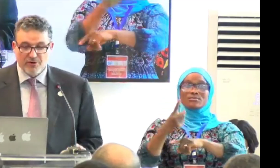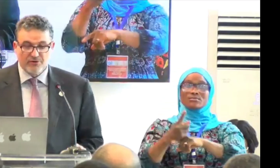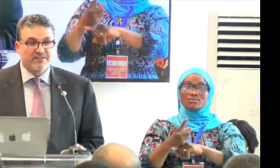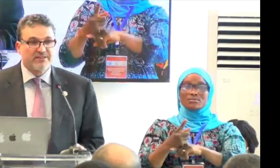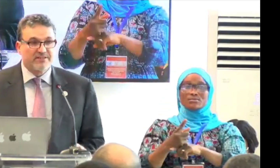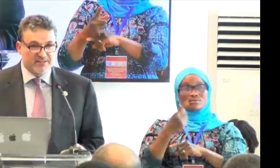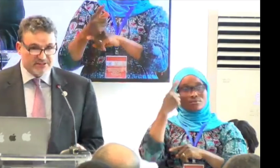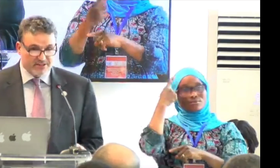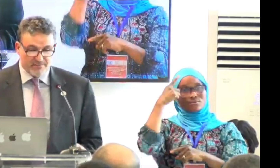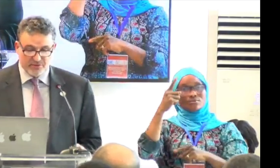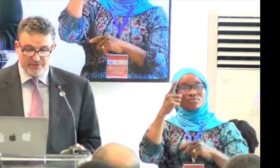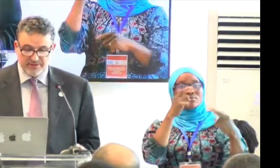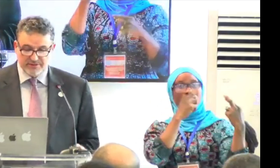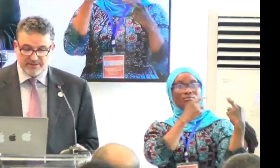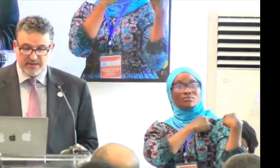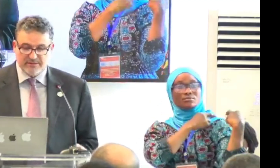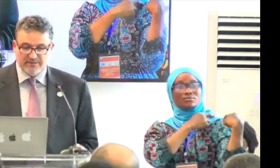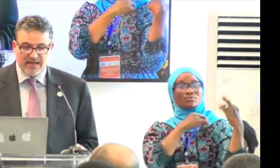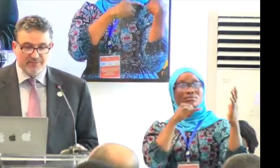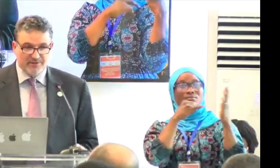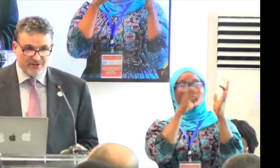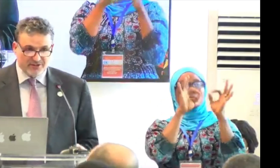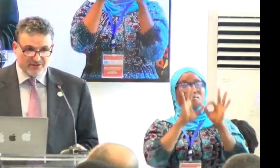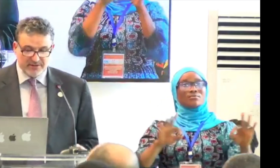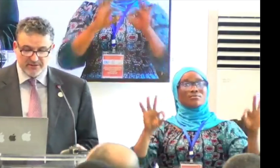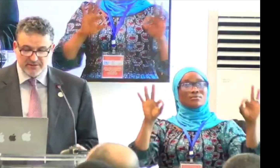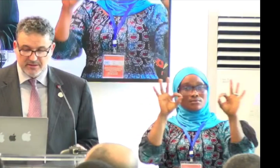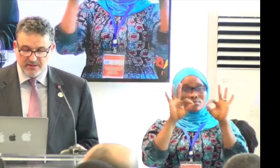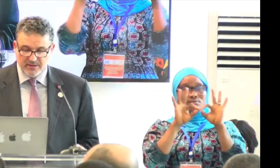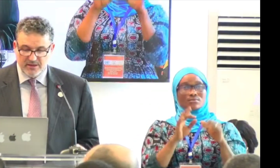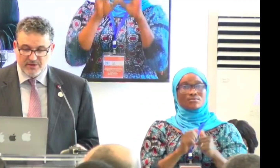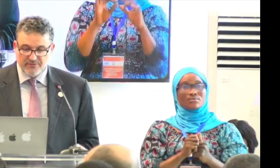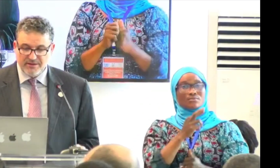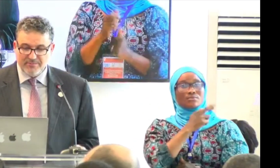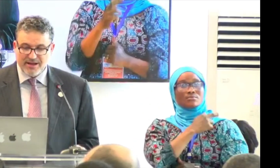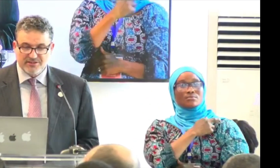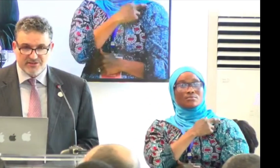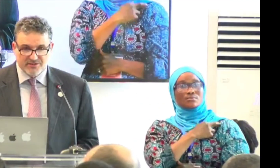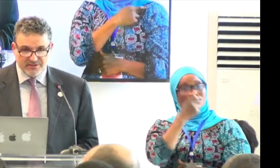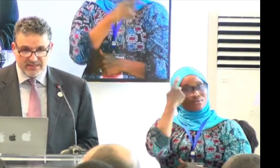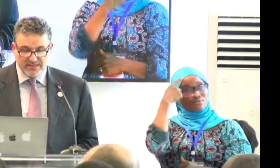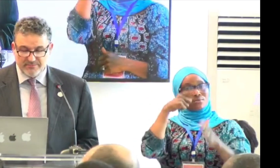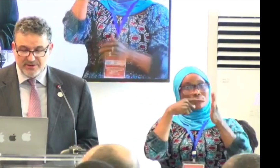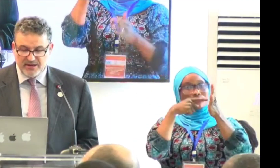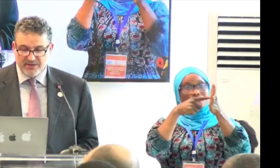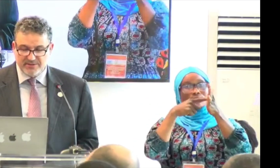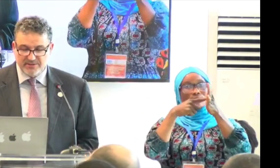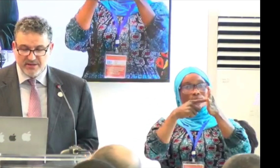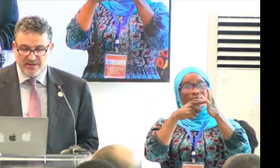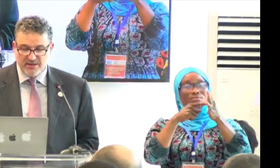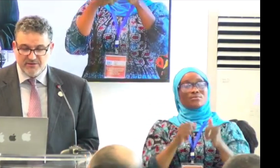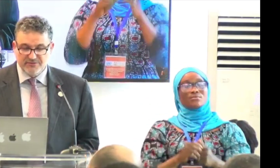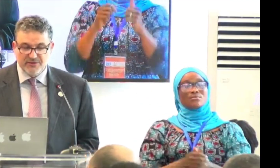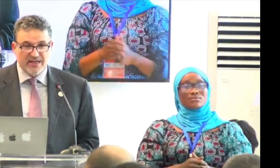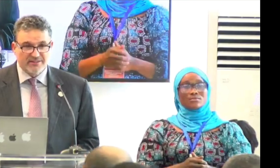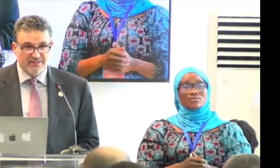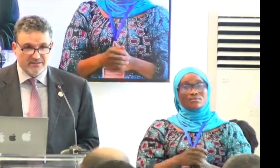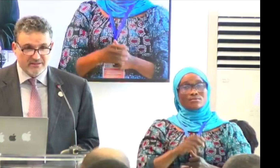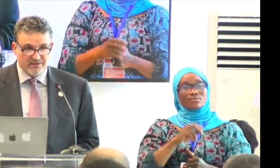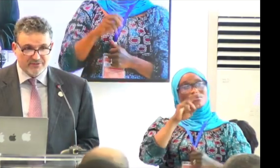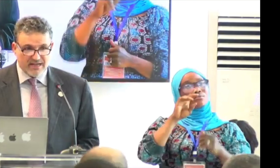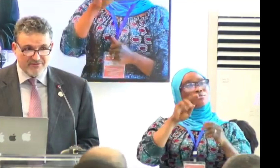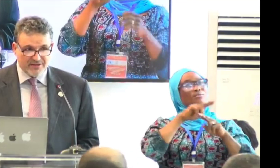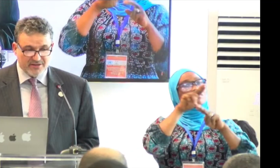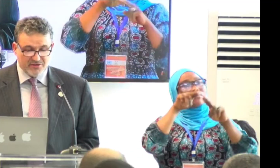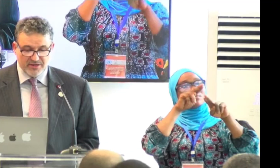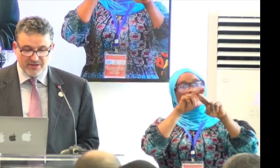for hosting this important and timely retreat of the ambassadors and PRs